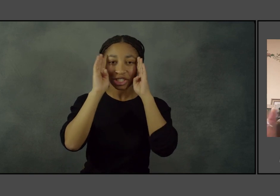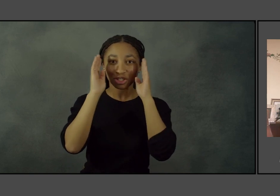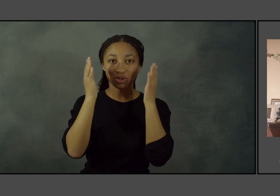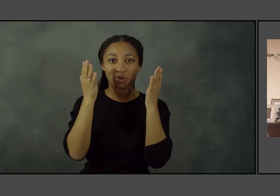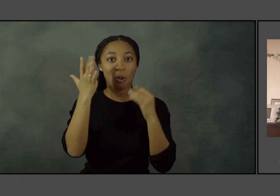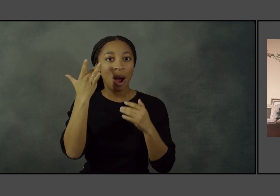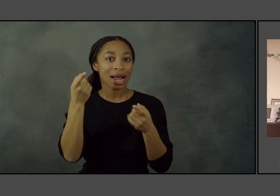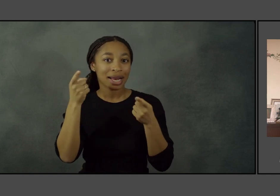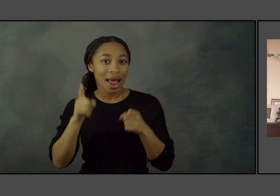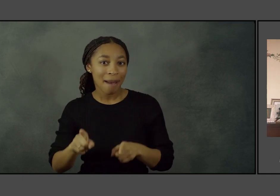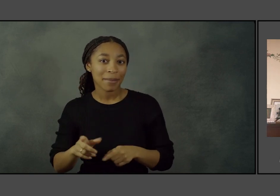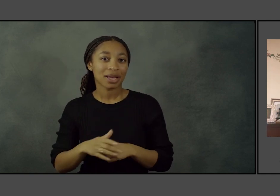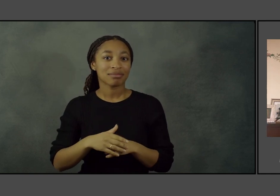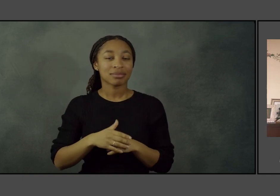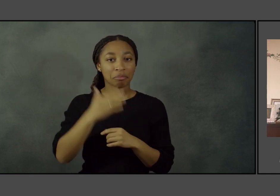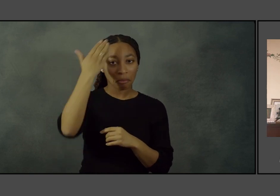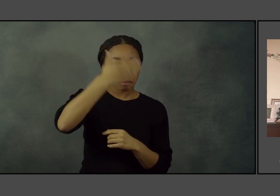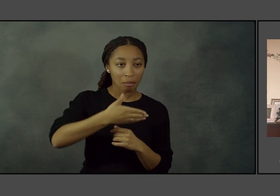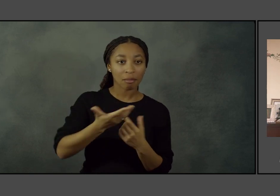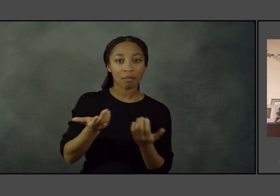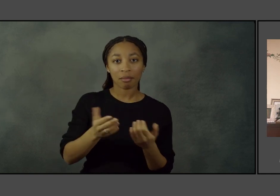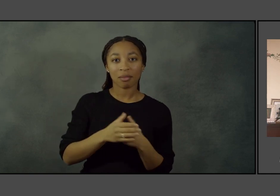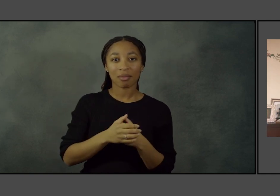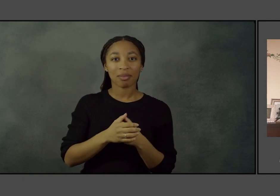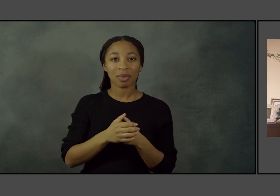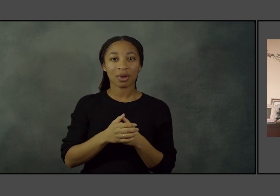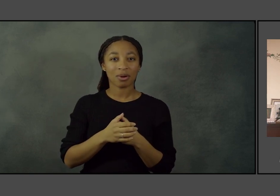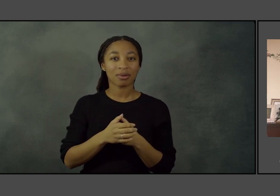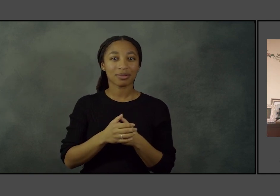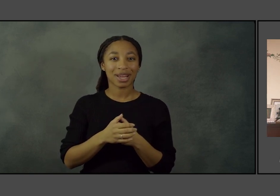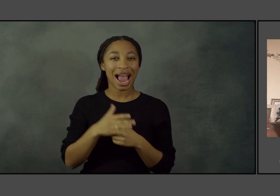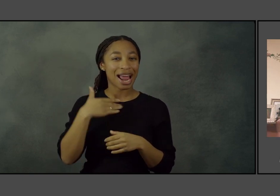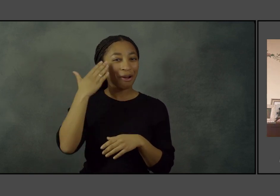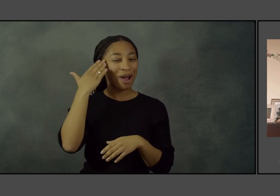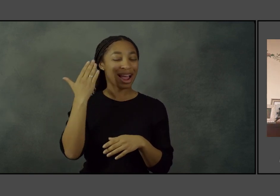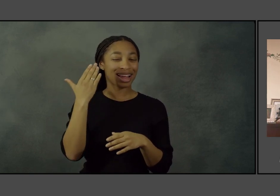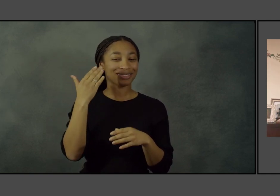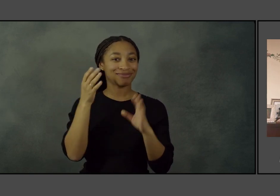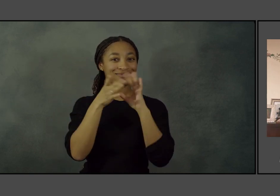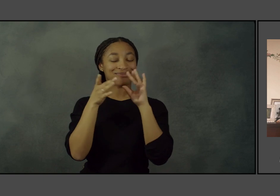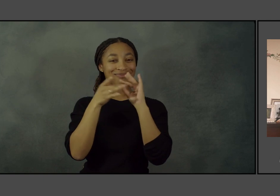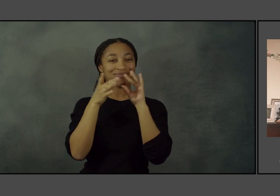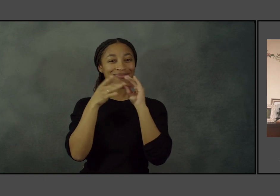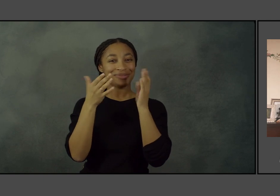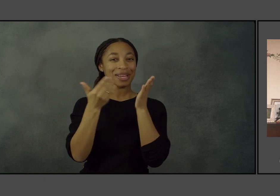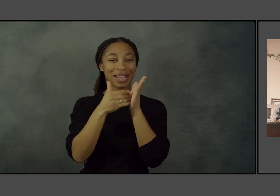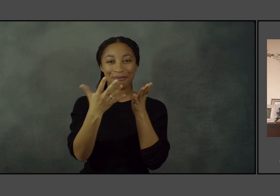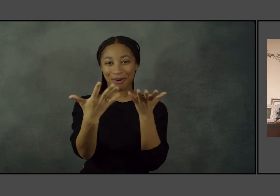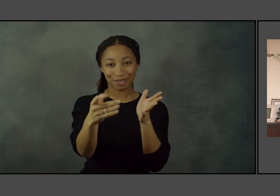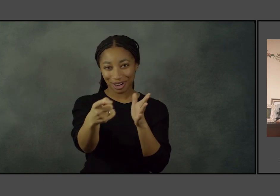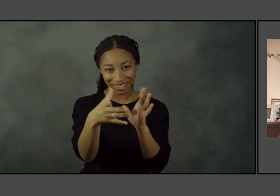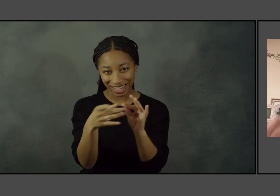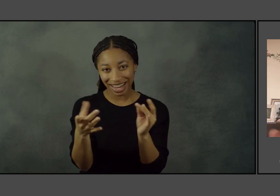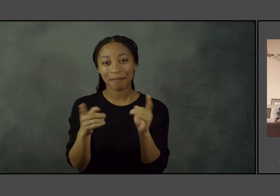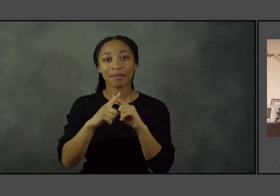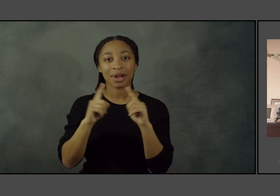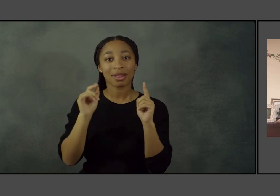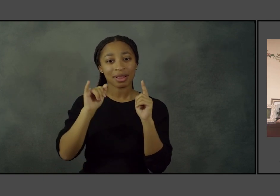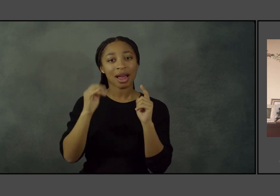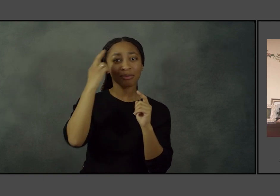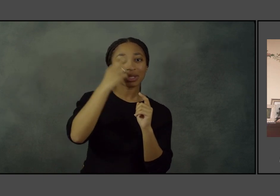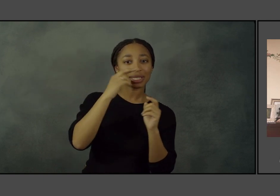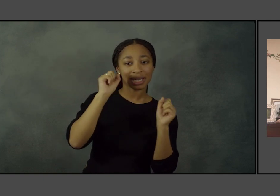that reason, you know, I guess I'm pretty much reiterating what you said, but that how that reason can relate to their reason. So